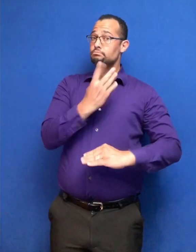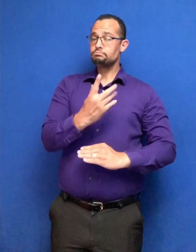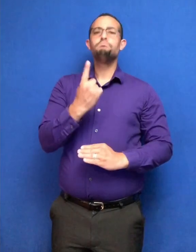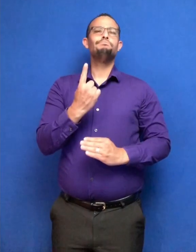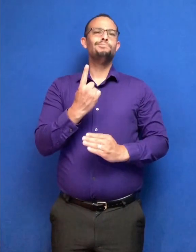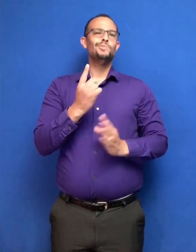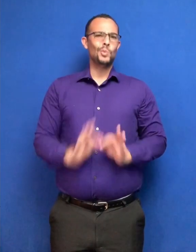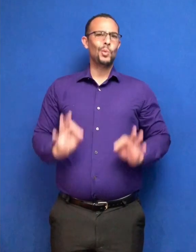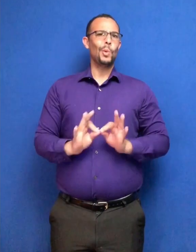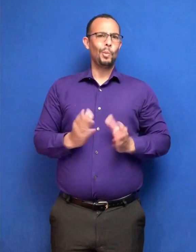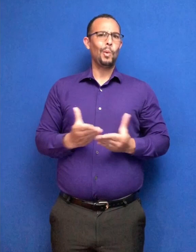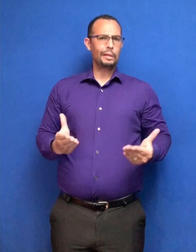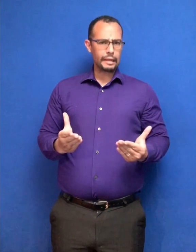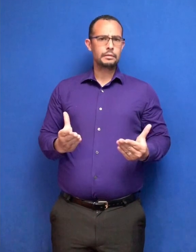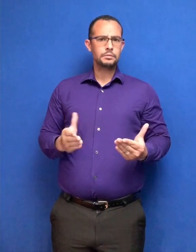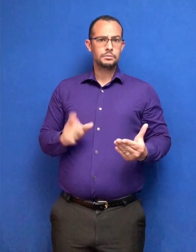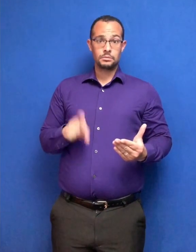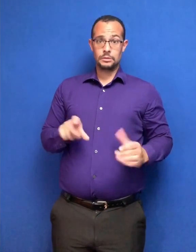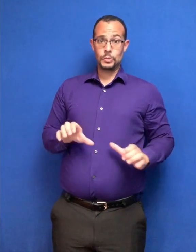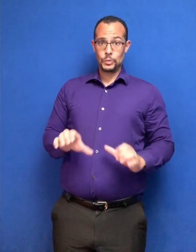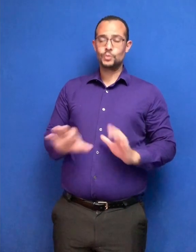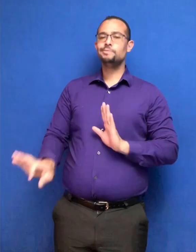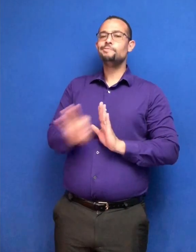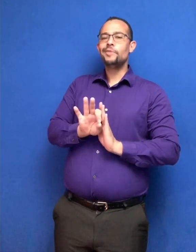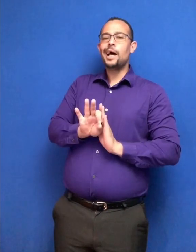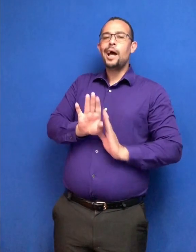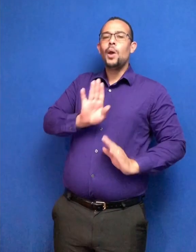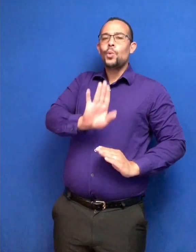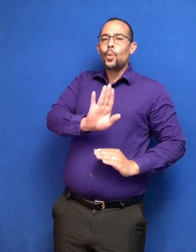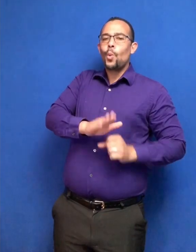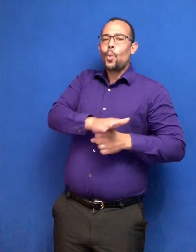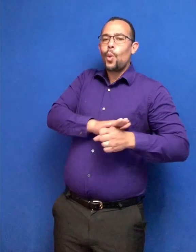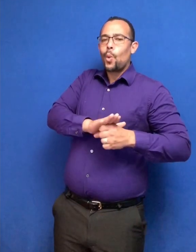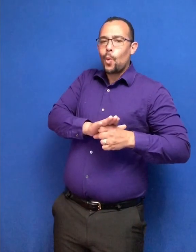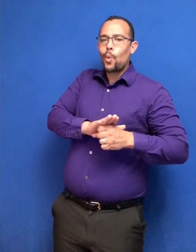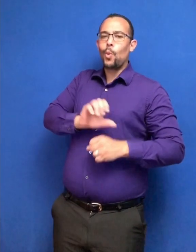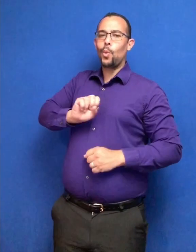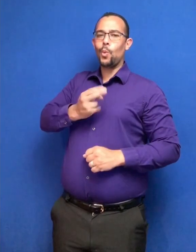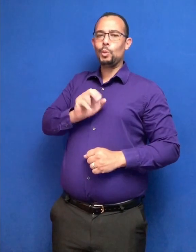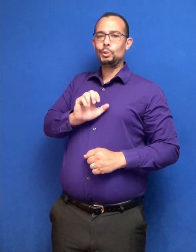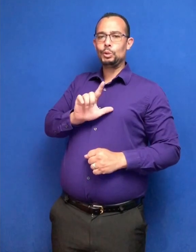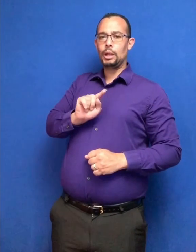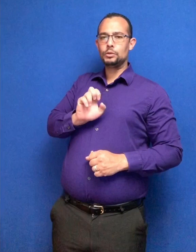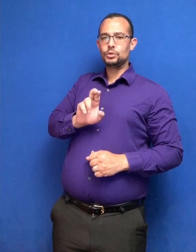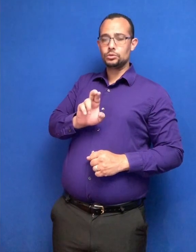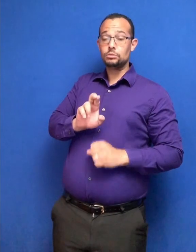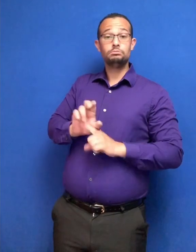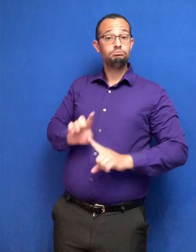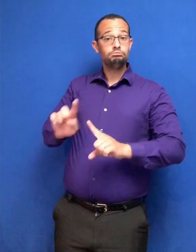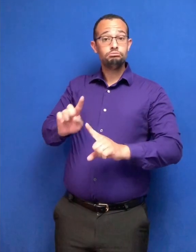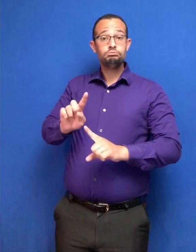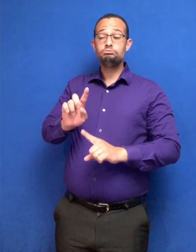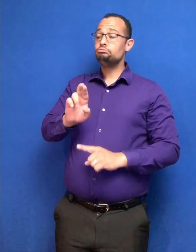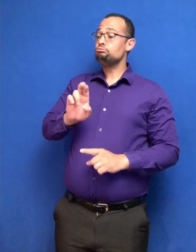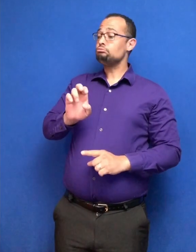An important thing to do is to find your local shelters. Visit Red Cross,